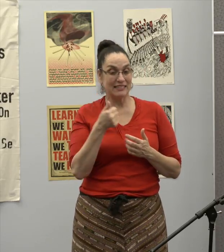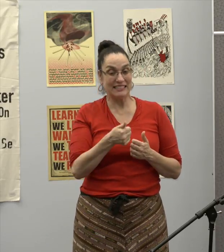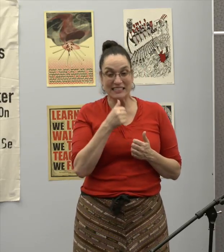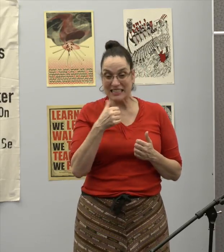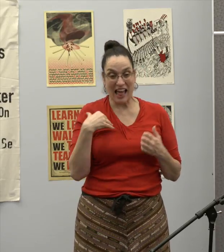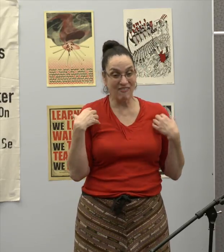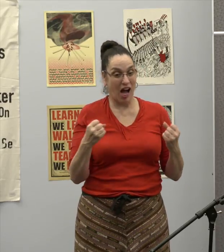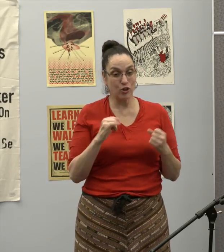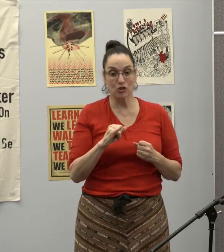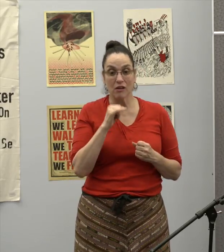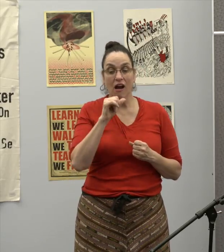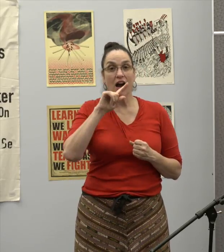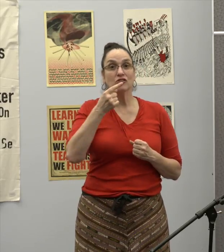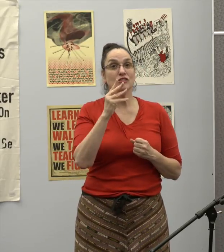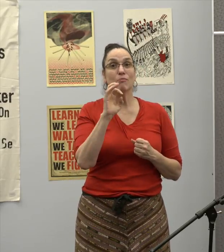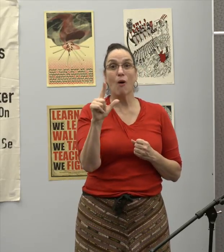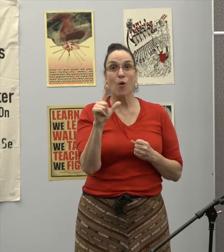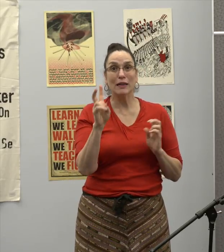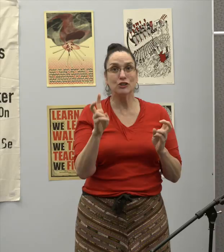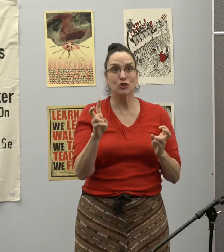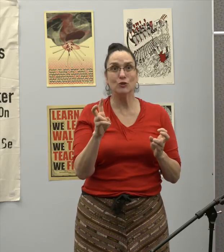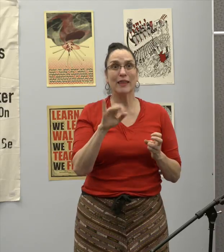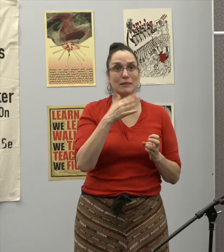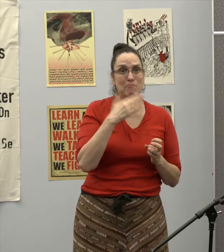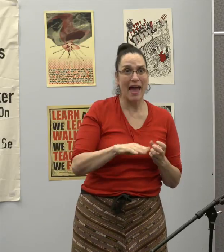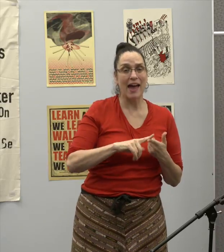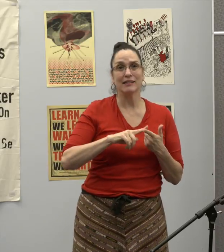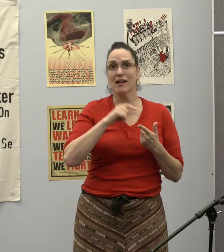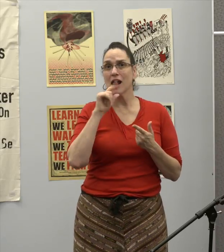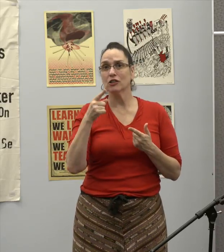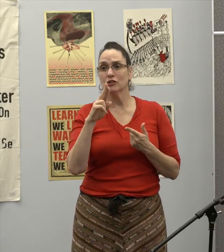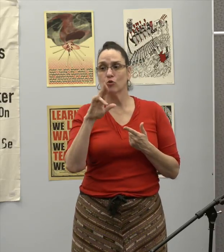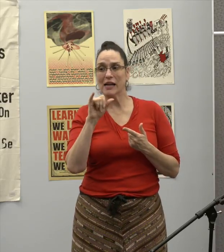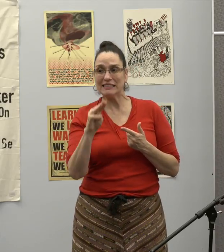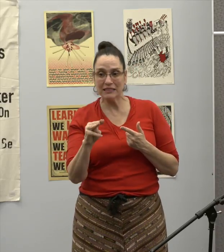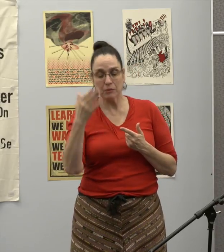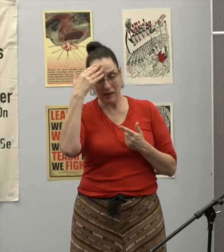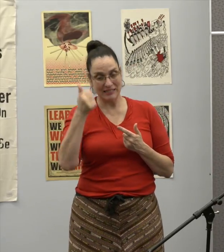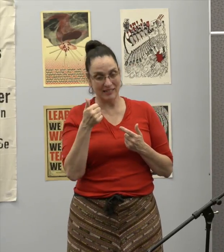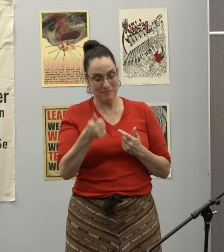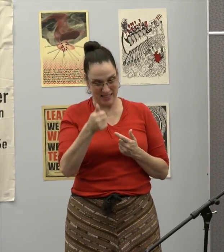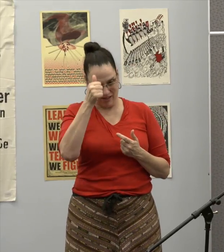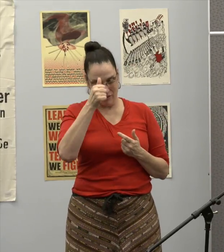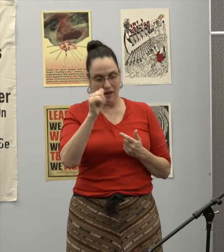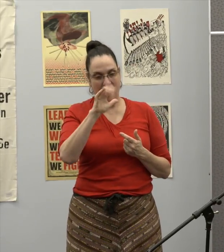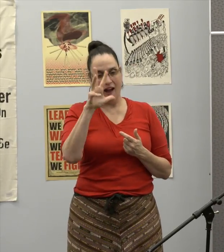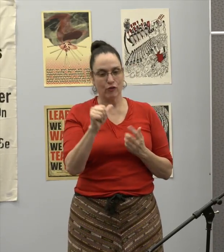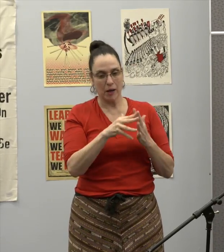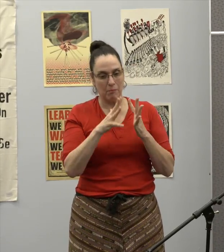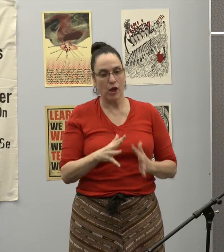not just a moral issue that it's bad. It's not just racism, because this is an African-American guy, but it's